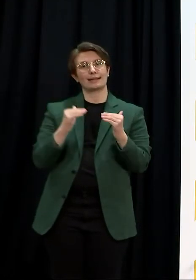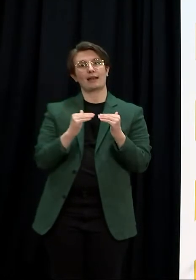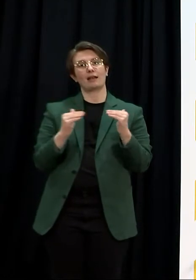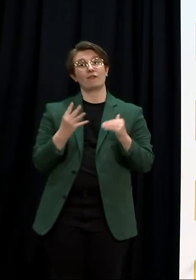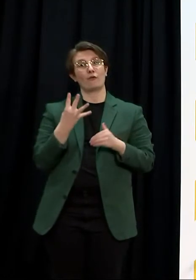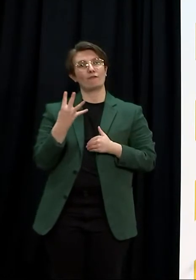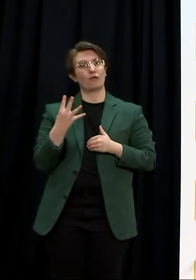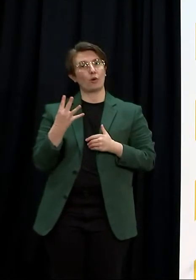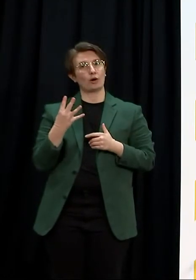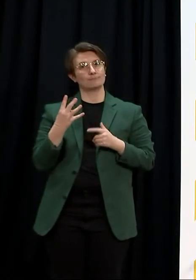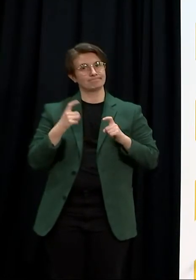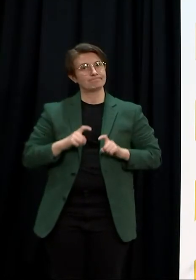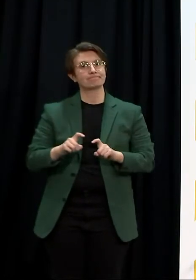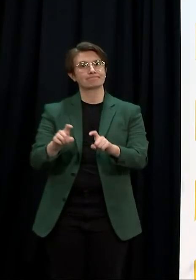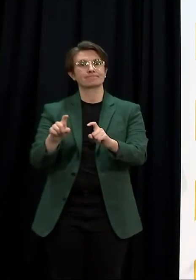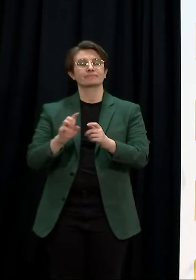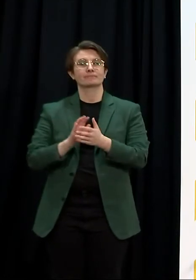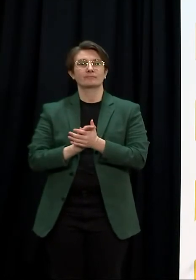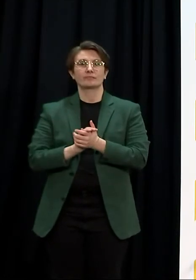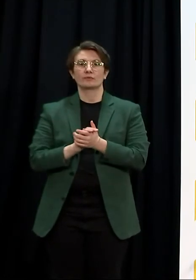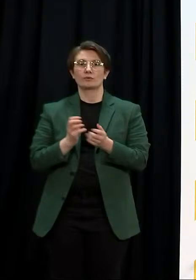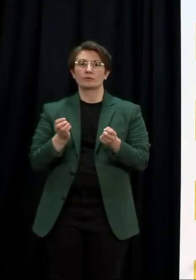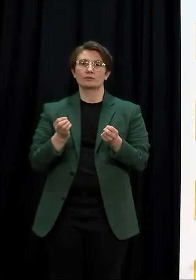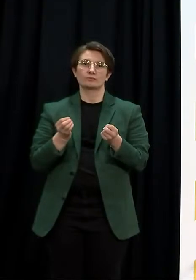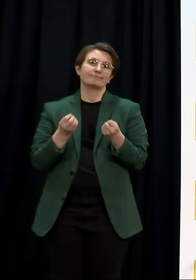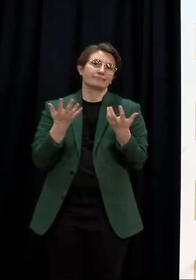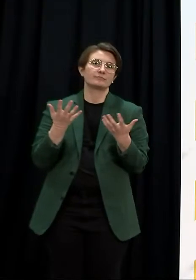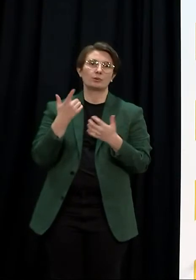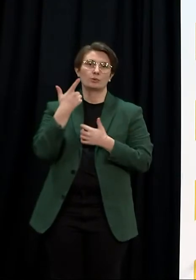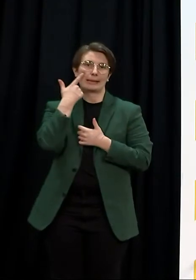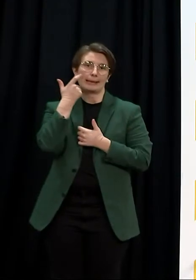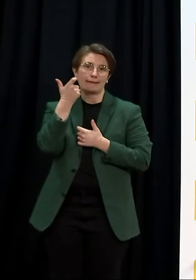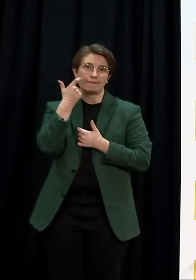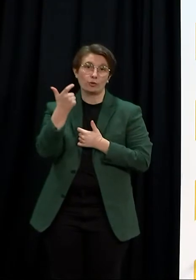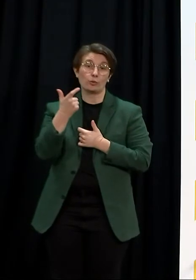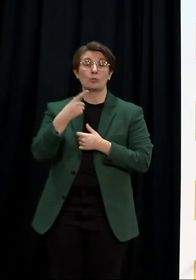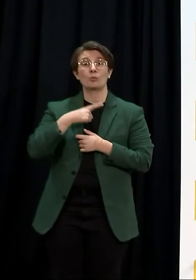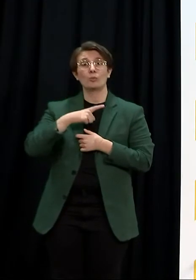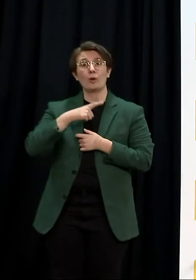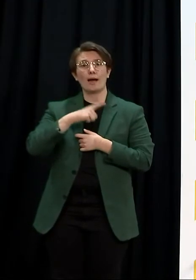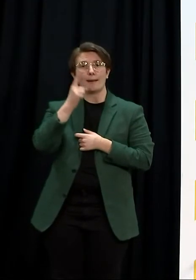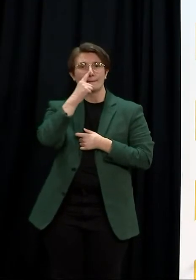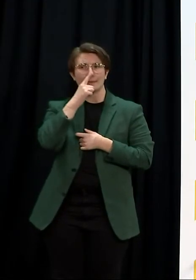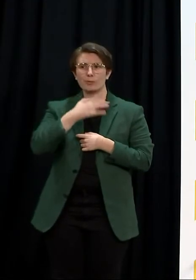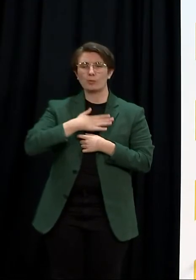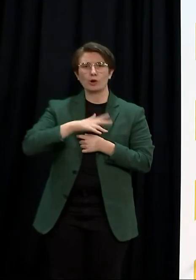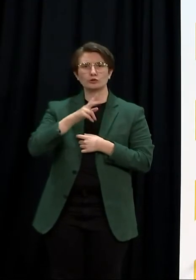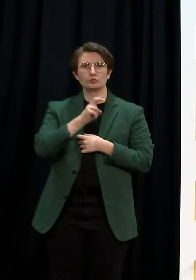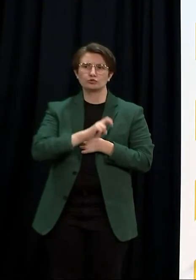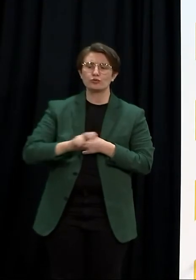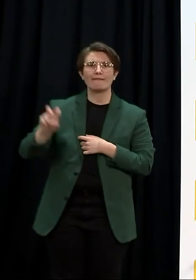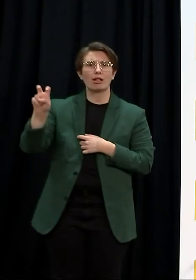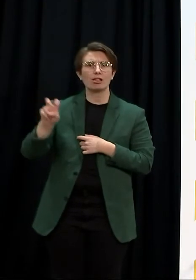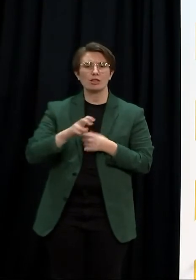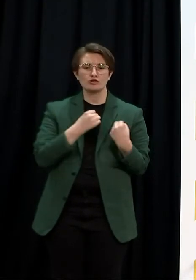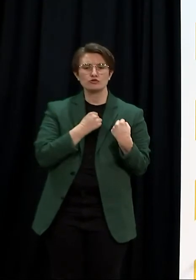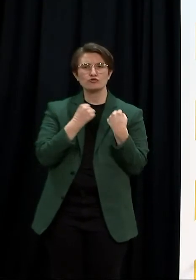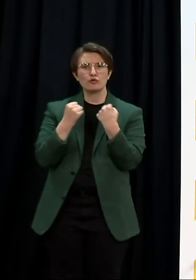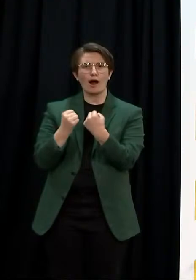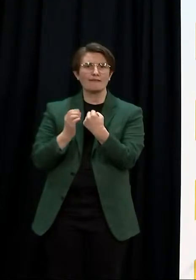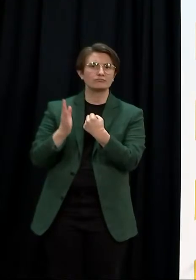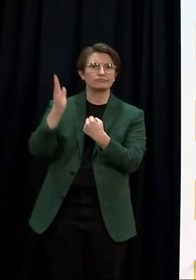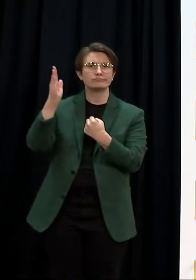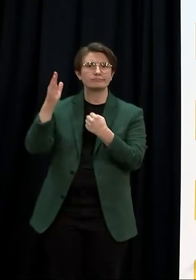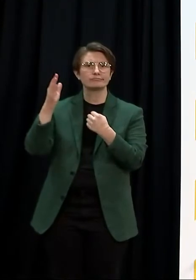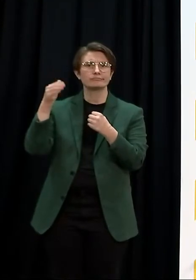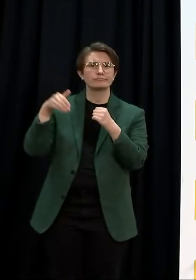very cautious approach being taken to granting exemptions for travel outside of Auckland, particularly for personal reasons.